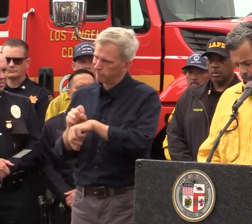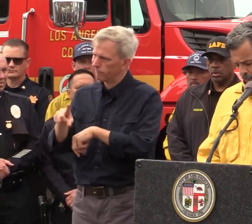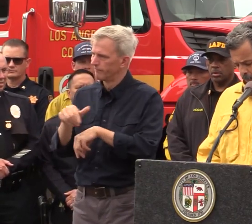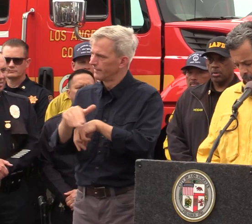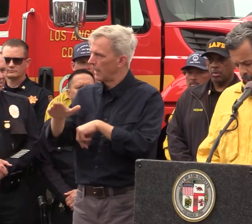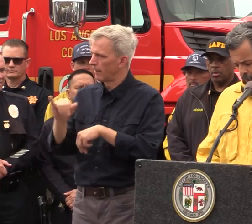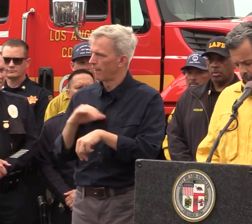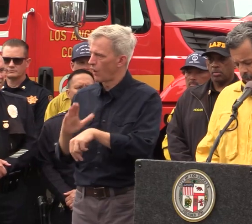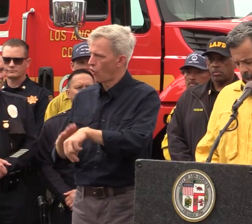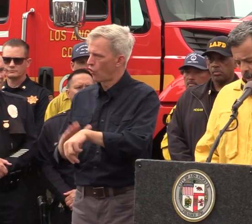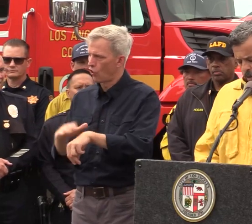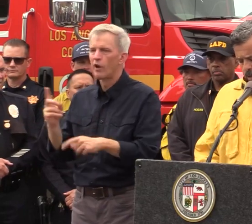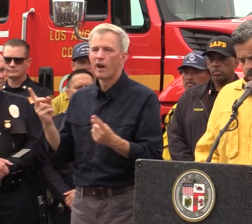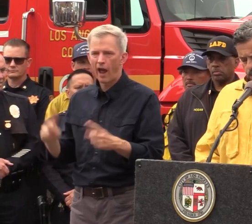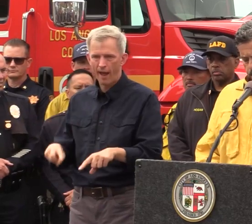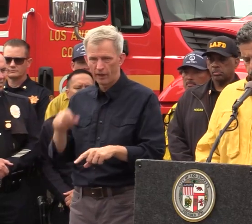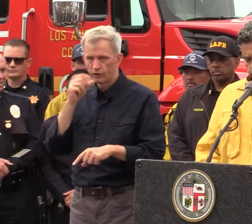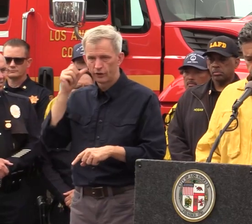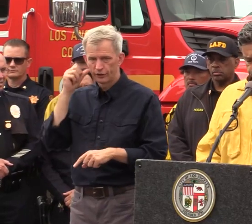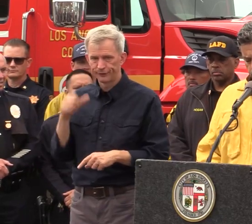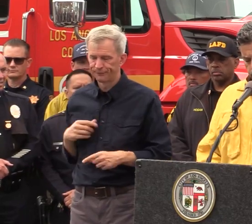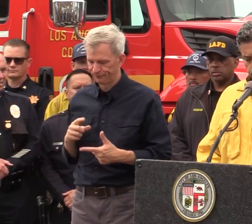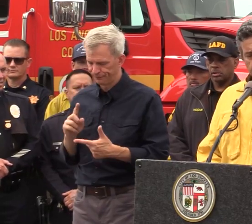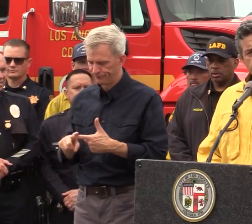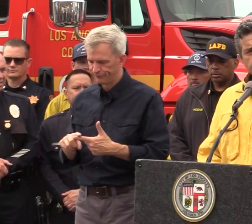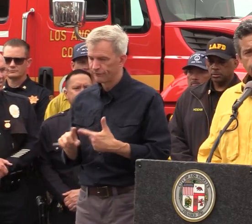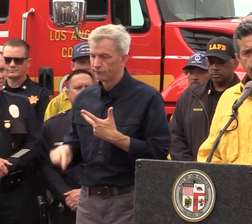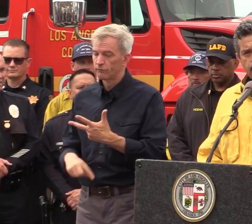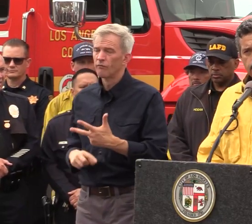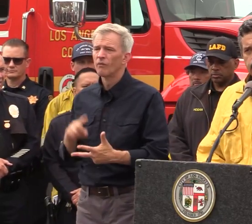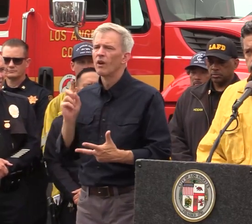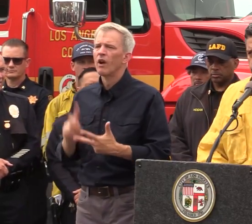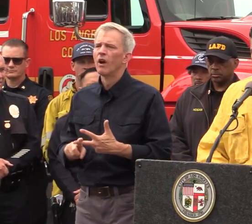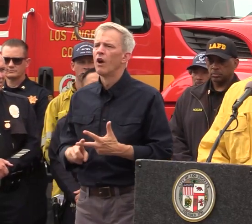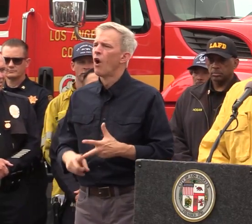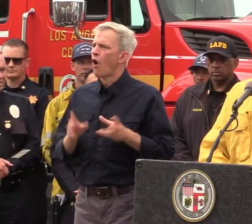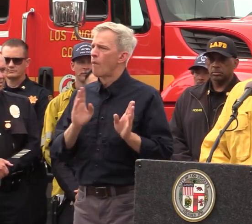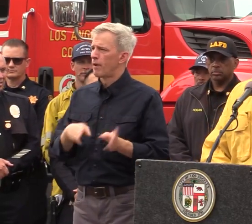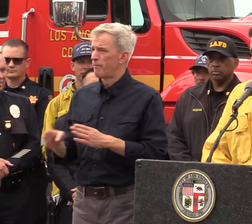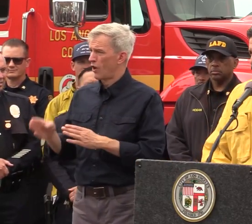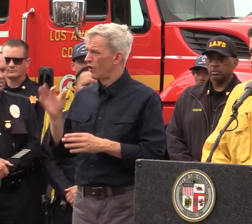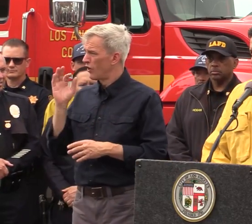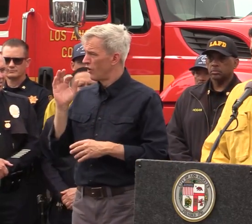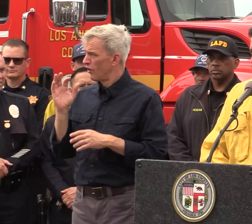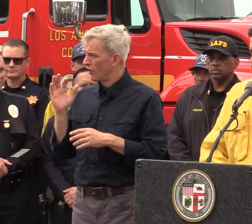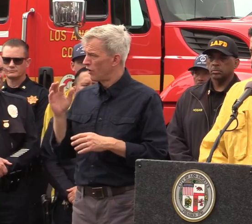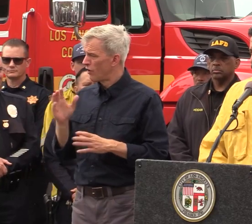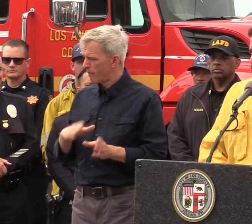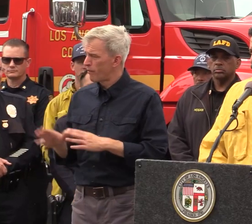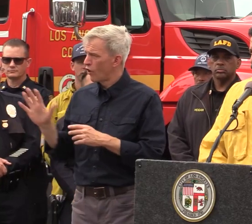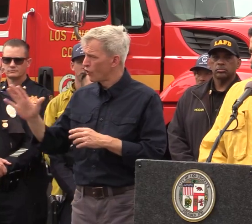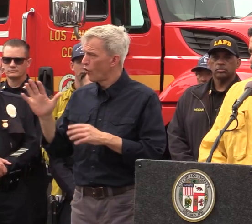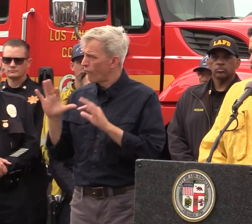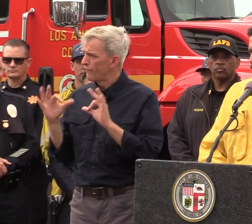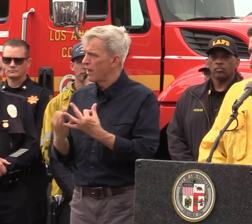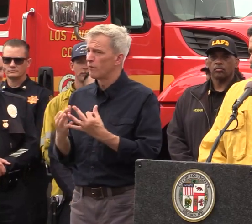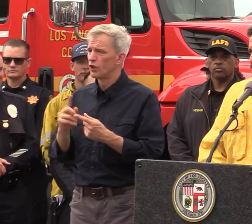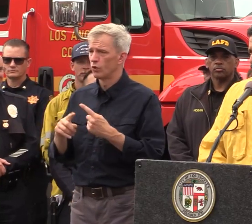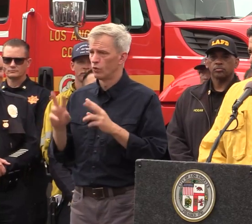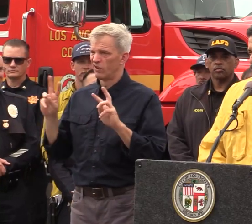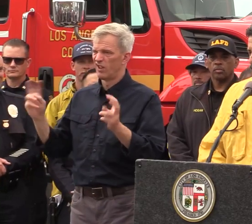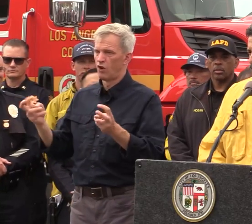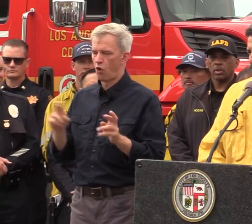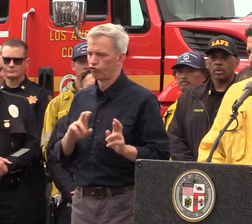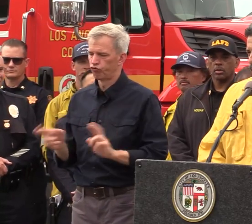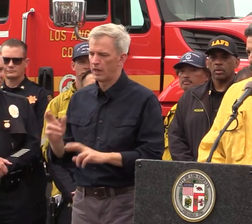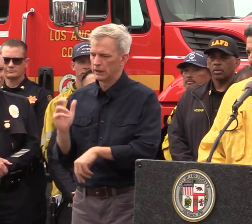yesterday. Tip number three, prepare your family to ready, set, go. And you can learn more about that